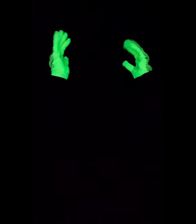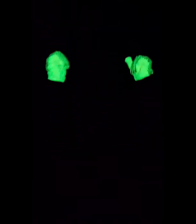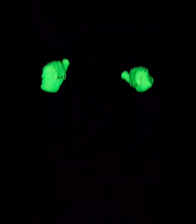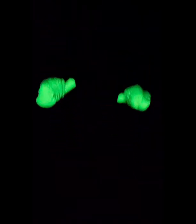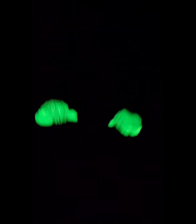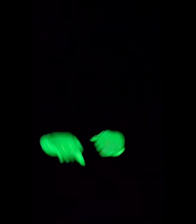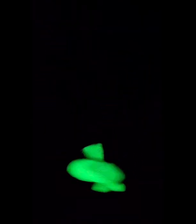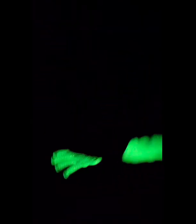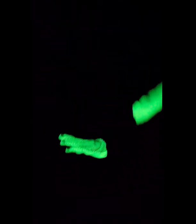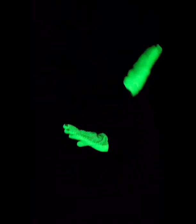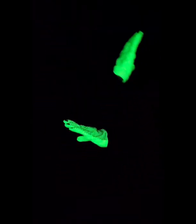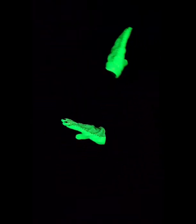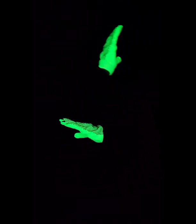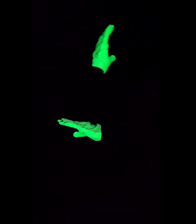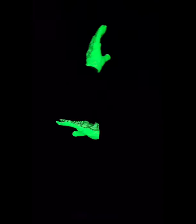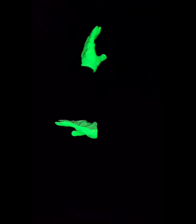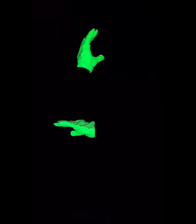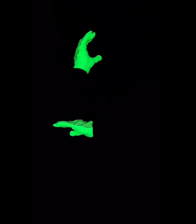hope of Christmas